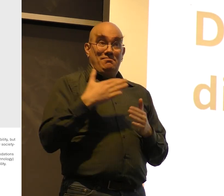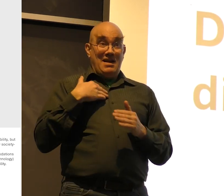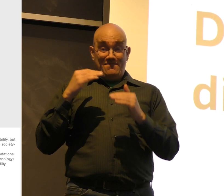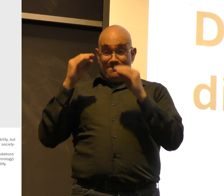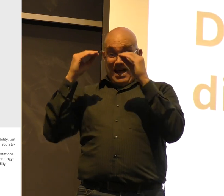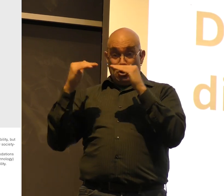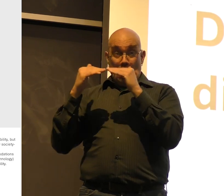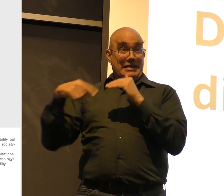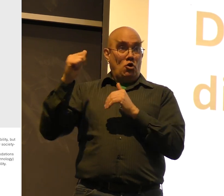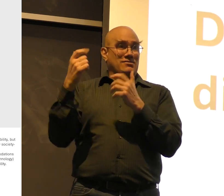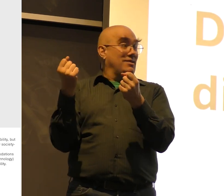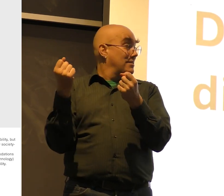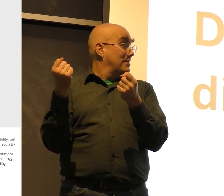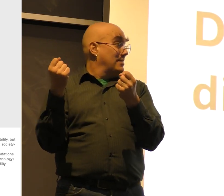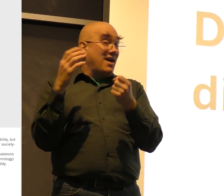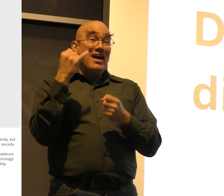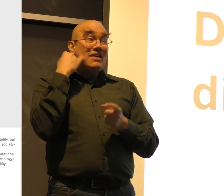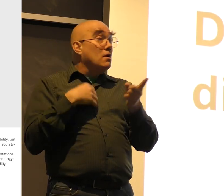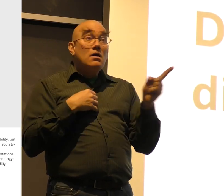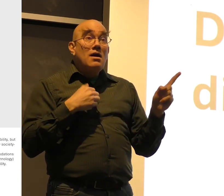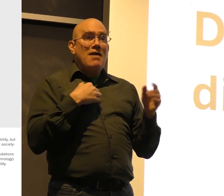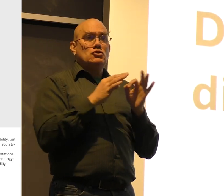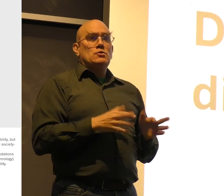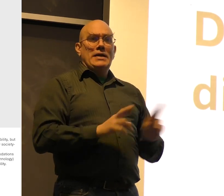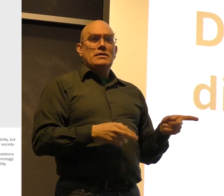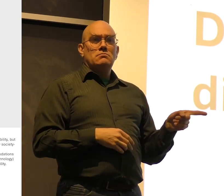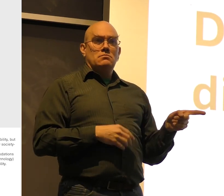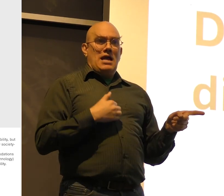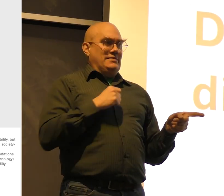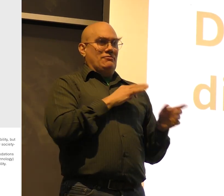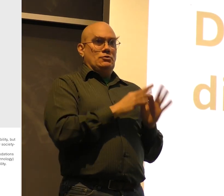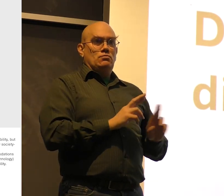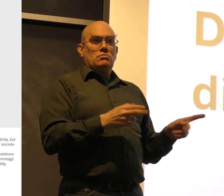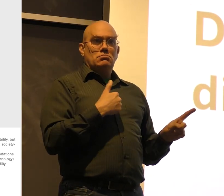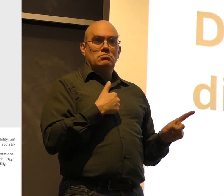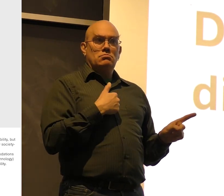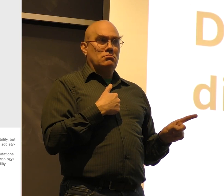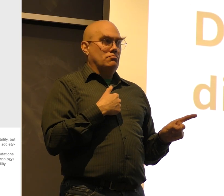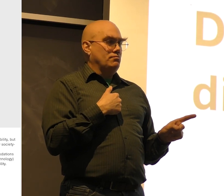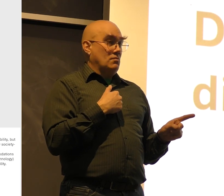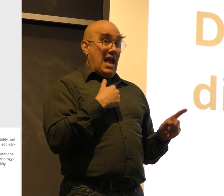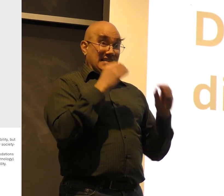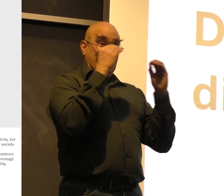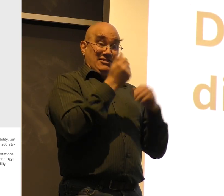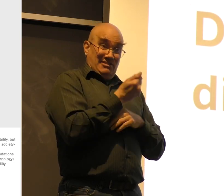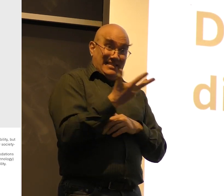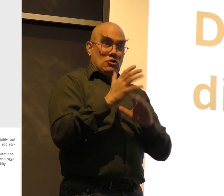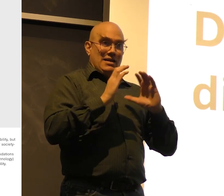signs. Student signs, faculty, everyone around me can use sign language. And if not, we have a sign language interpreter, they're ready to go. I